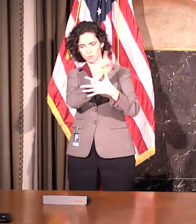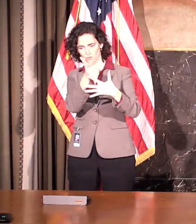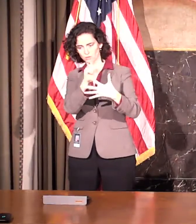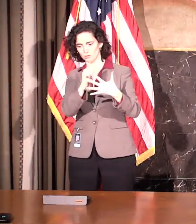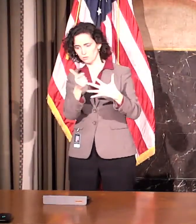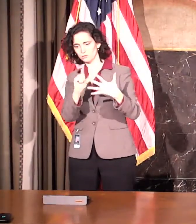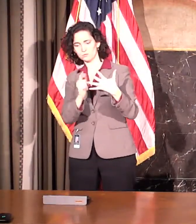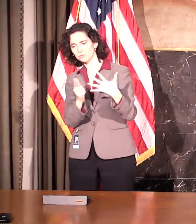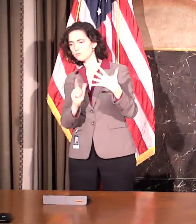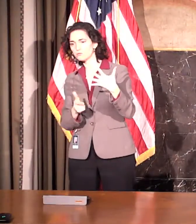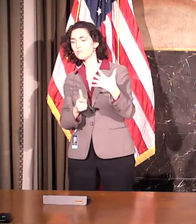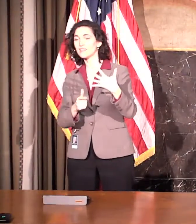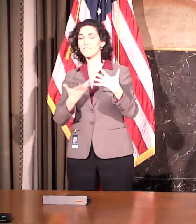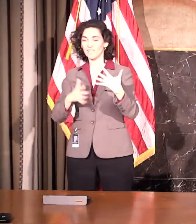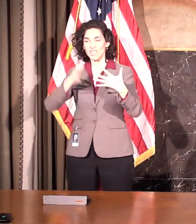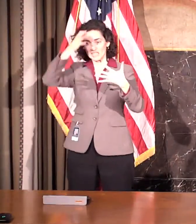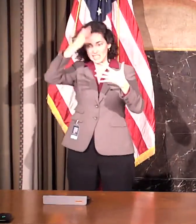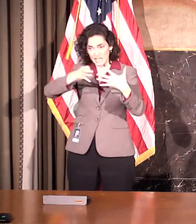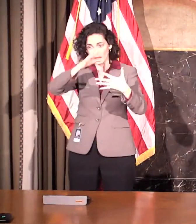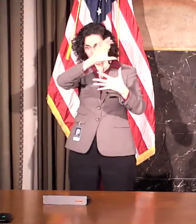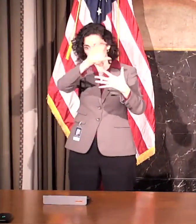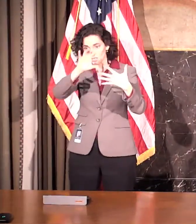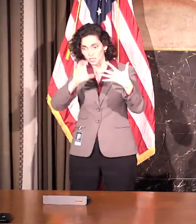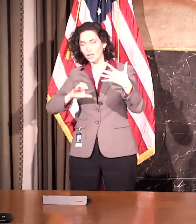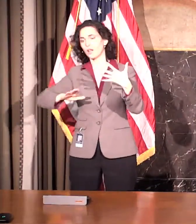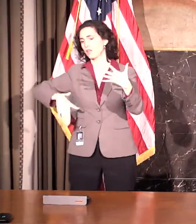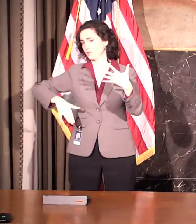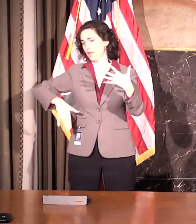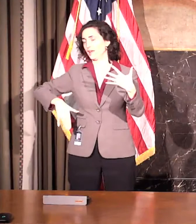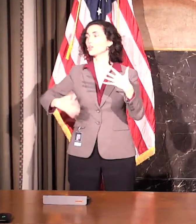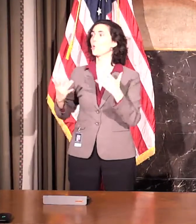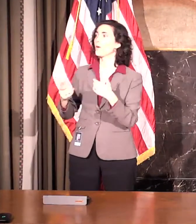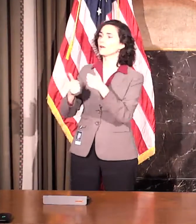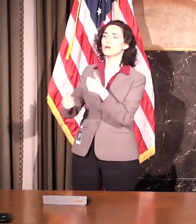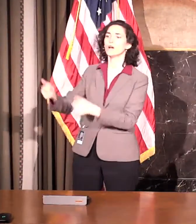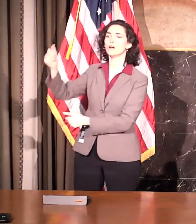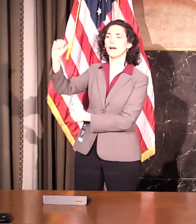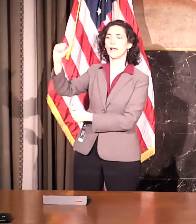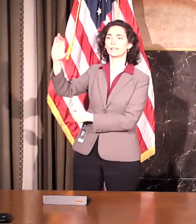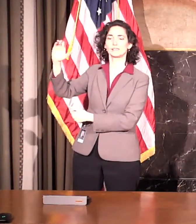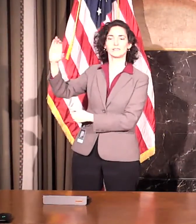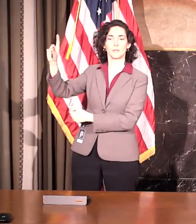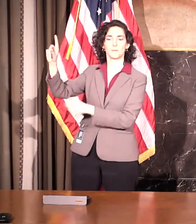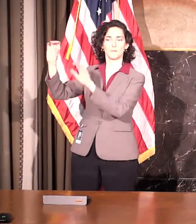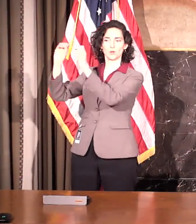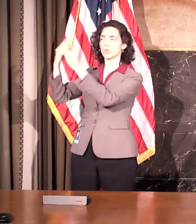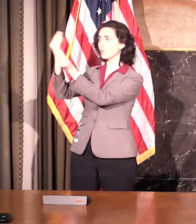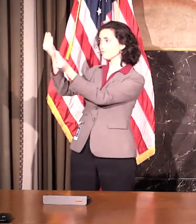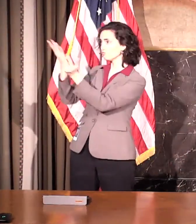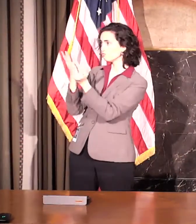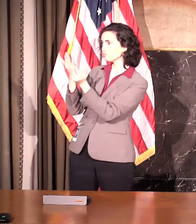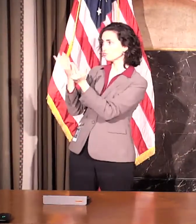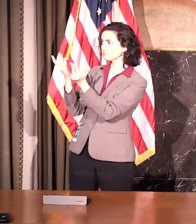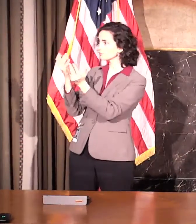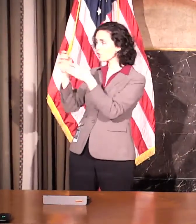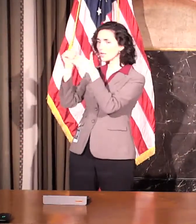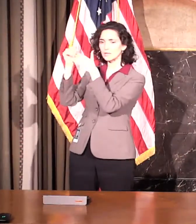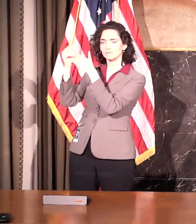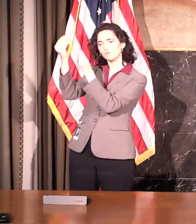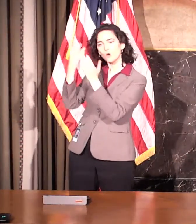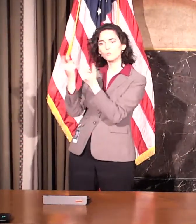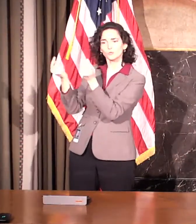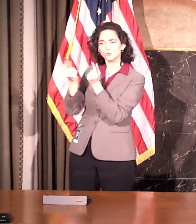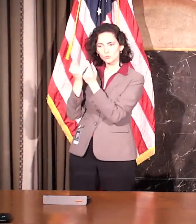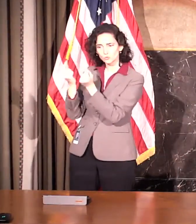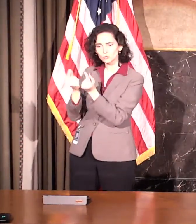and we are waiting on the ACIP recommendations, not just as it relates to each vaccine that comes forward,